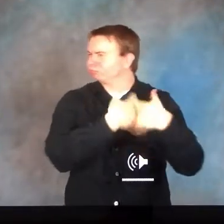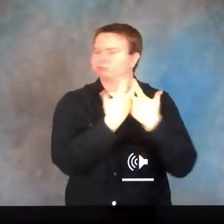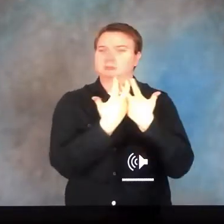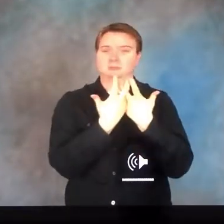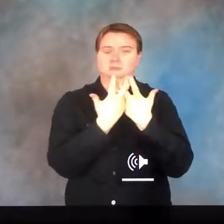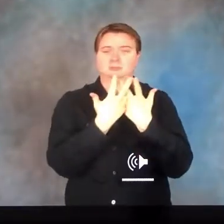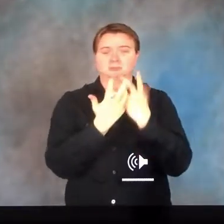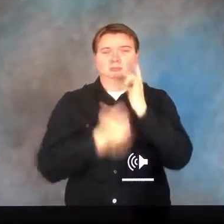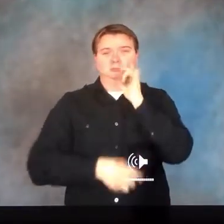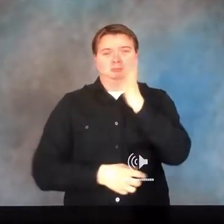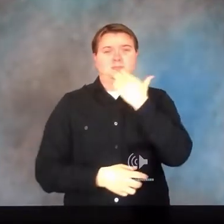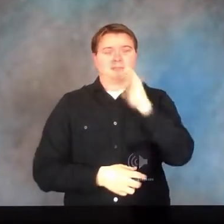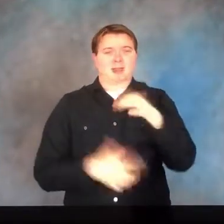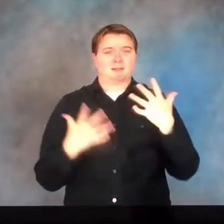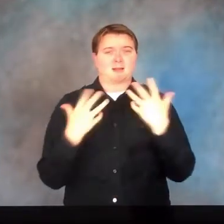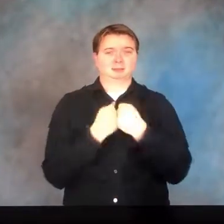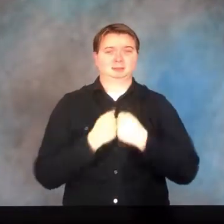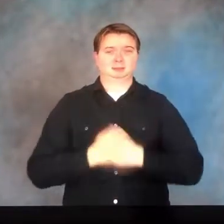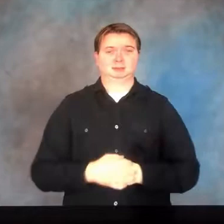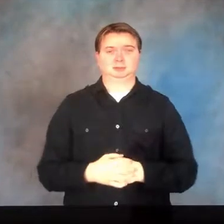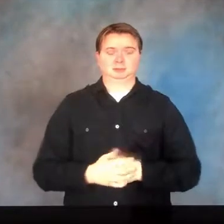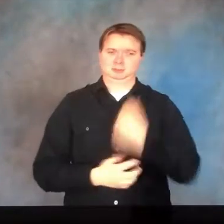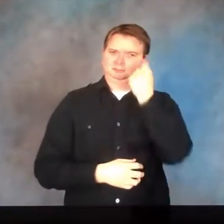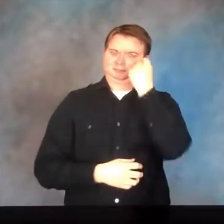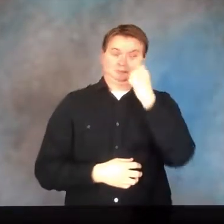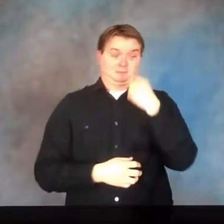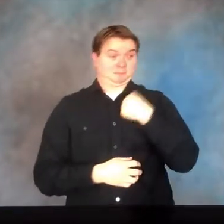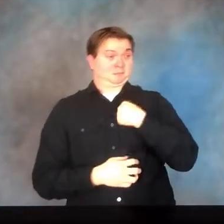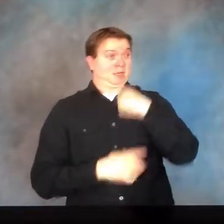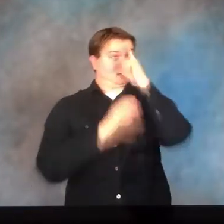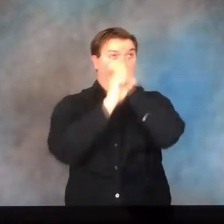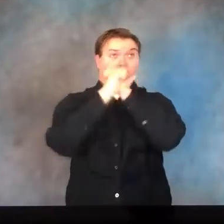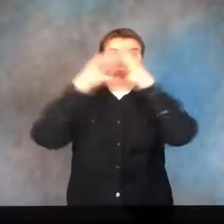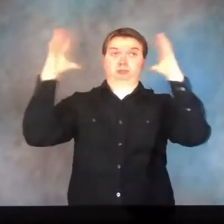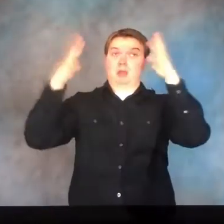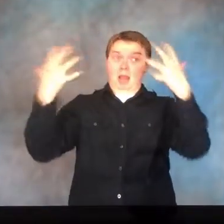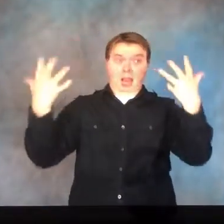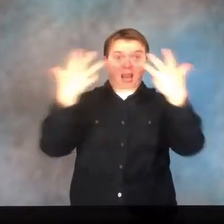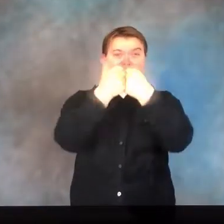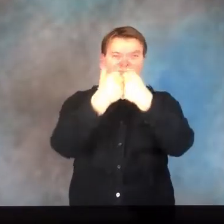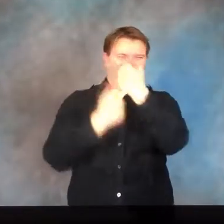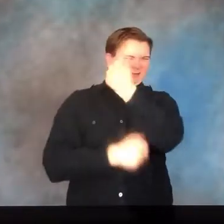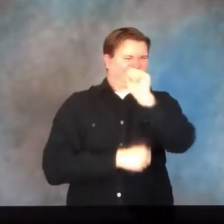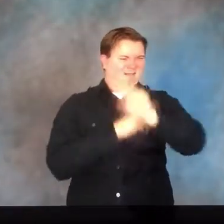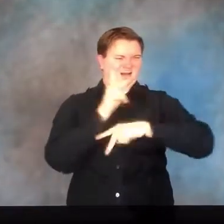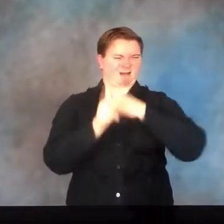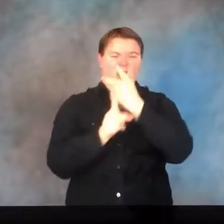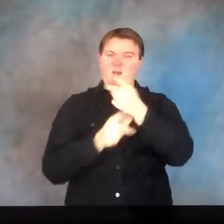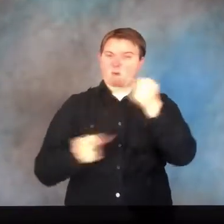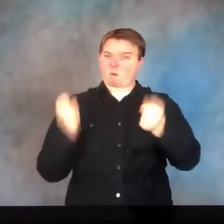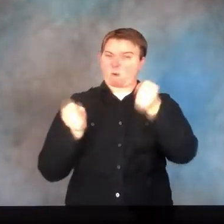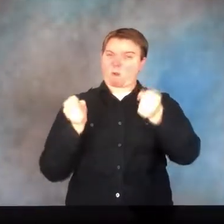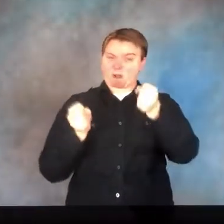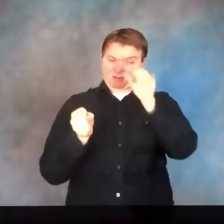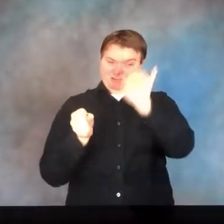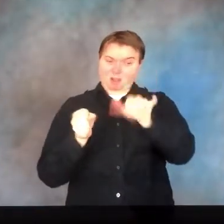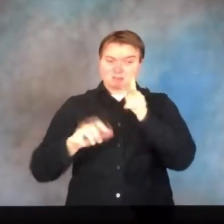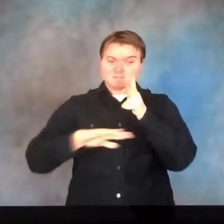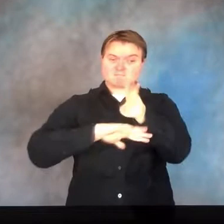by a train. It was a very horrific accident. And anytime that I think of an accident, I